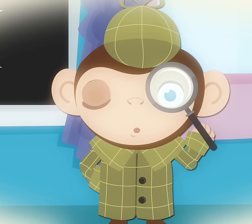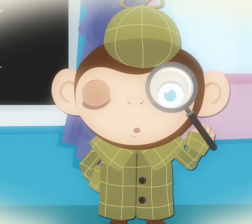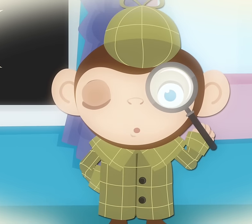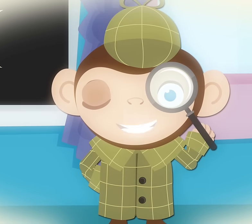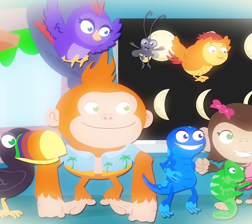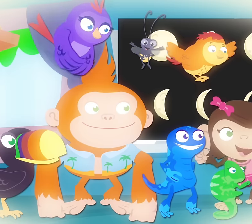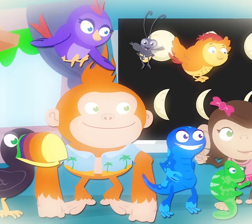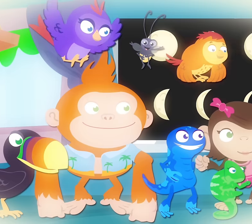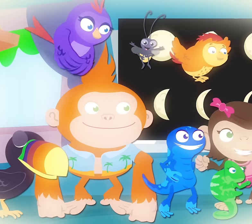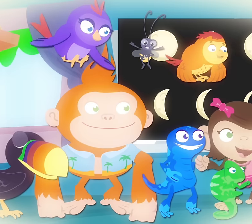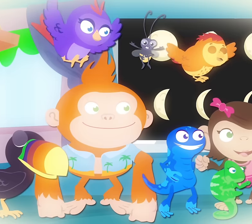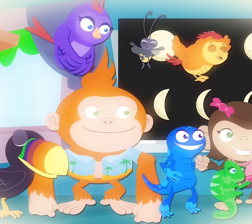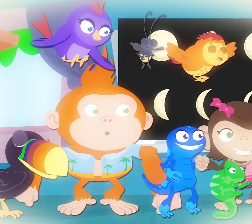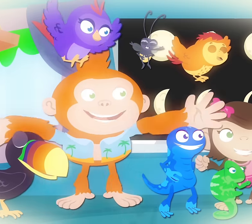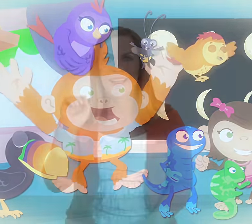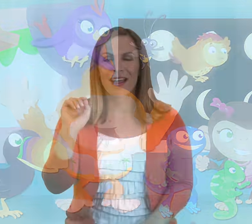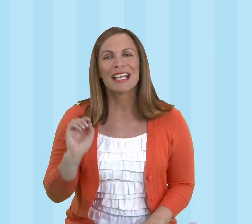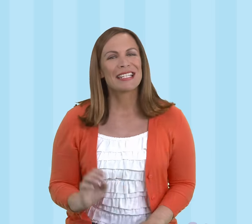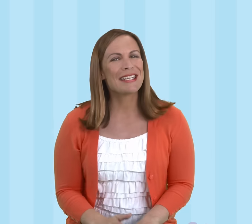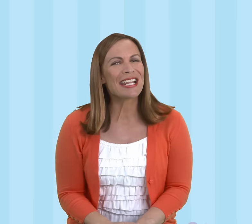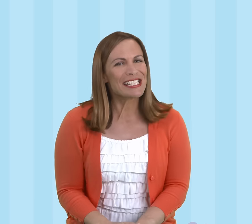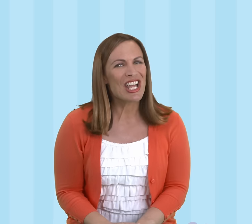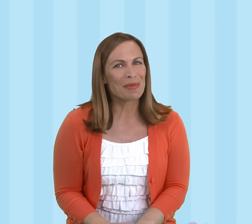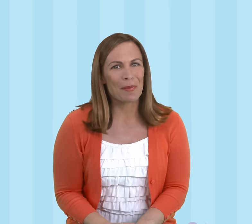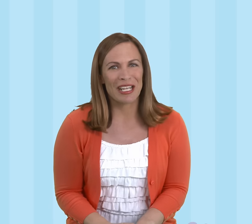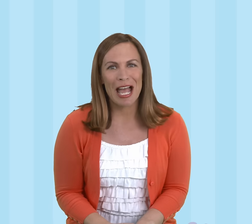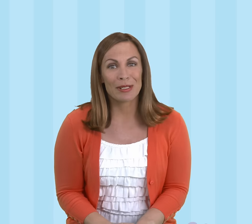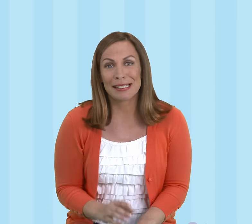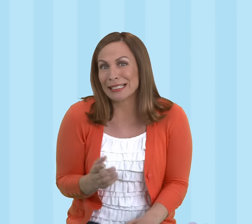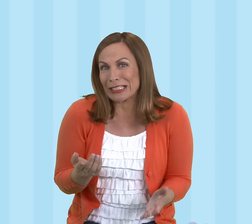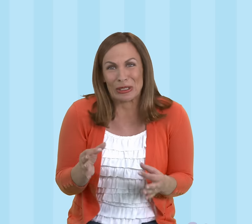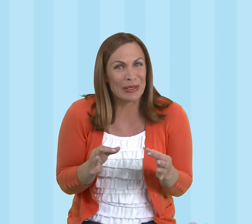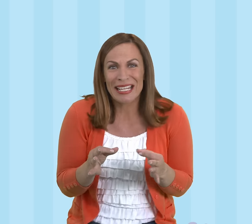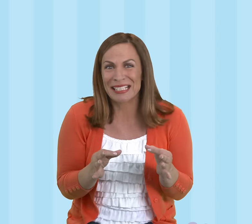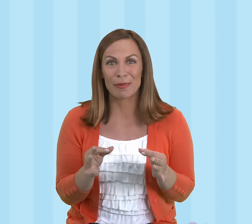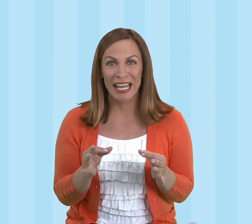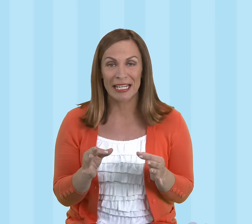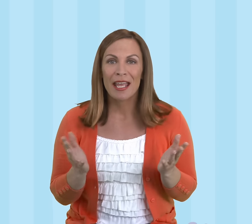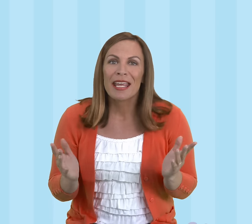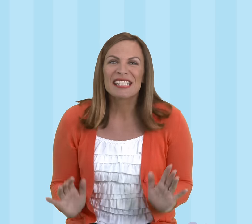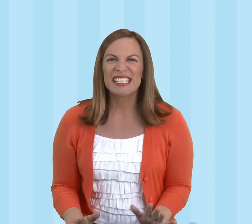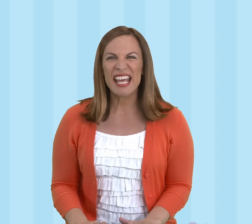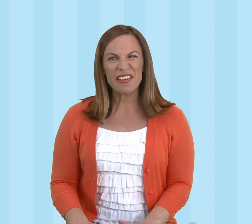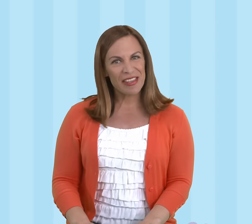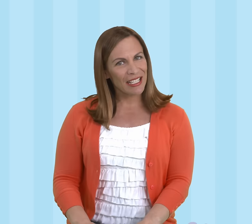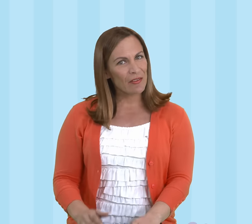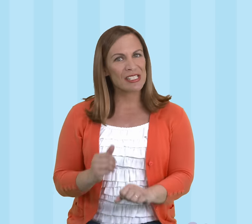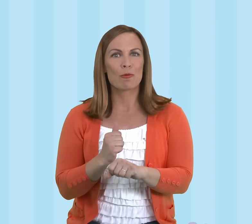and solved the mystery. Next time something happens that you can't explain, instead of thinking of someone